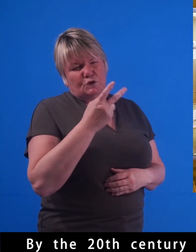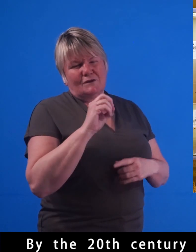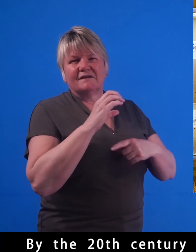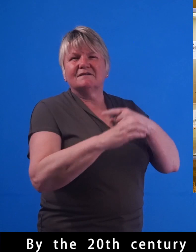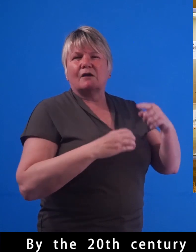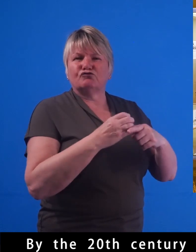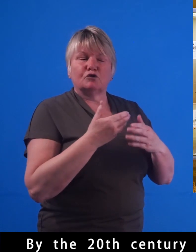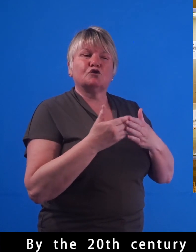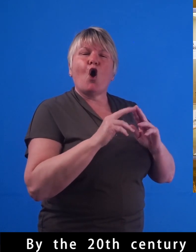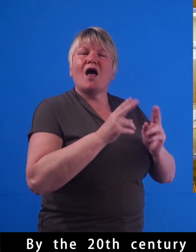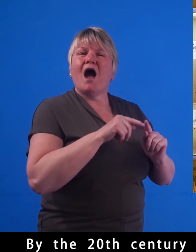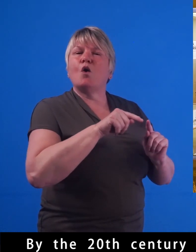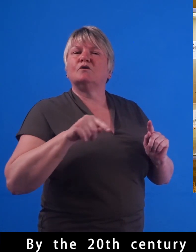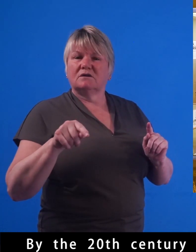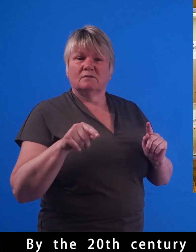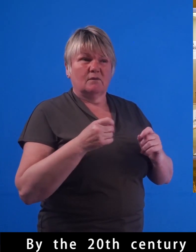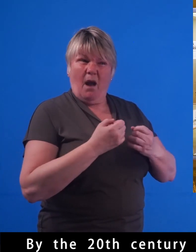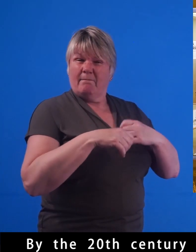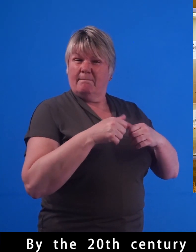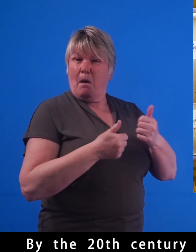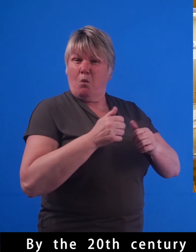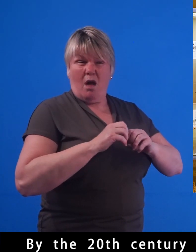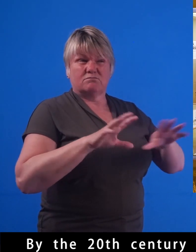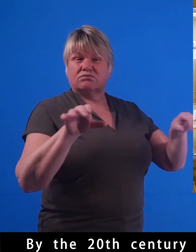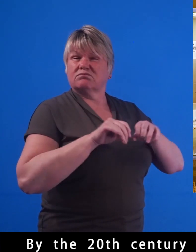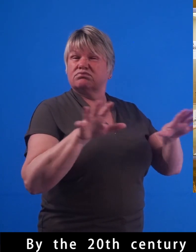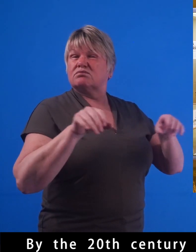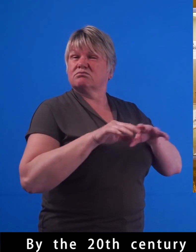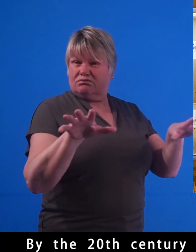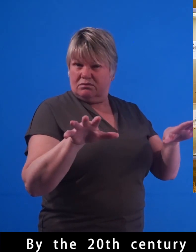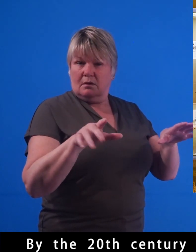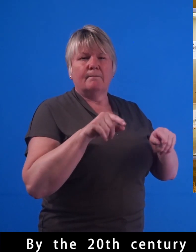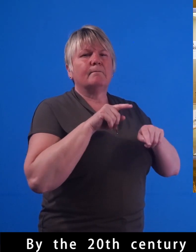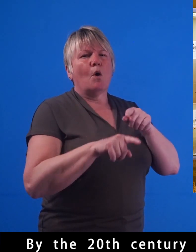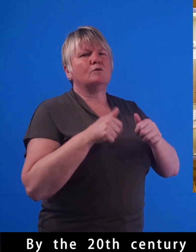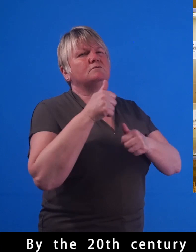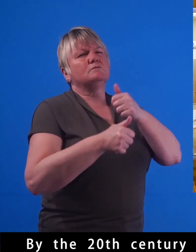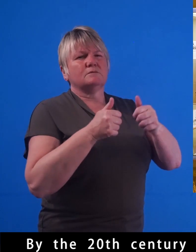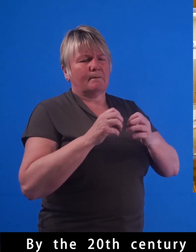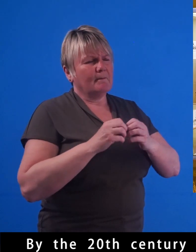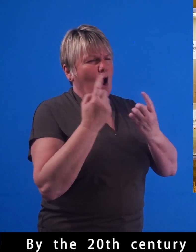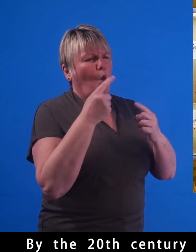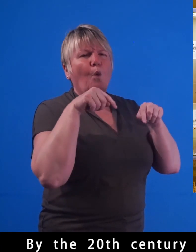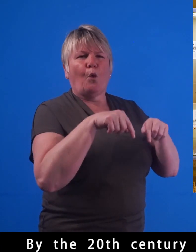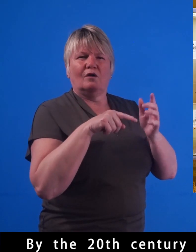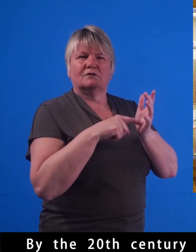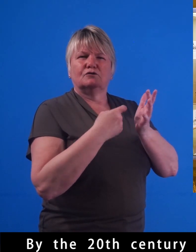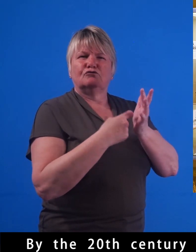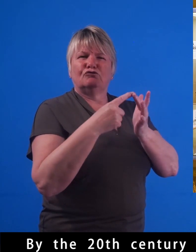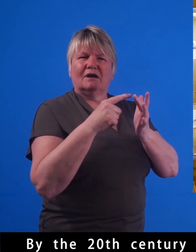By the 20th century, dolls' houses were being made commercially, most commonly by the firm